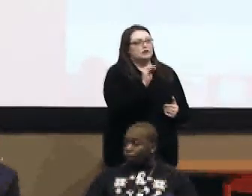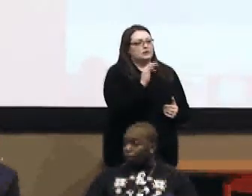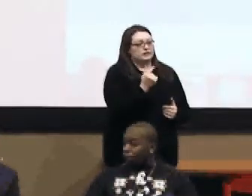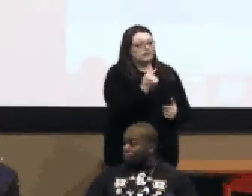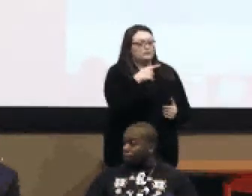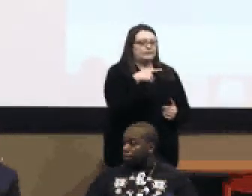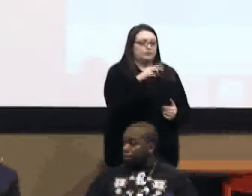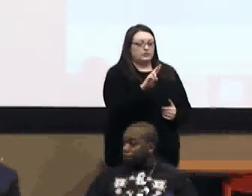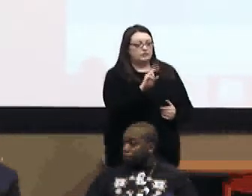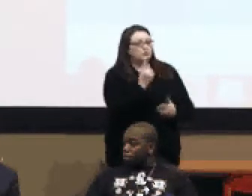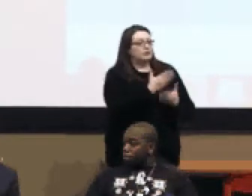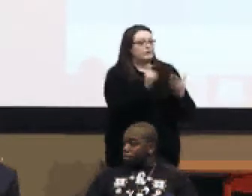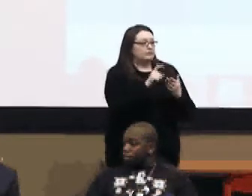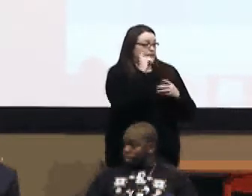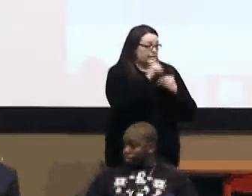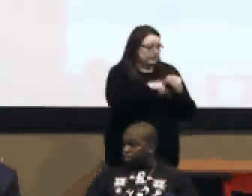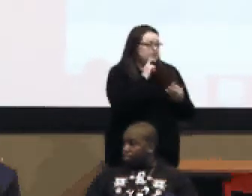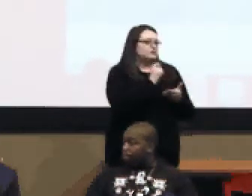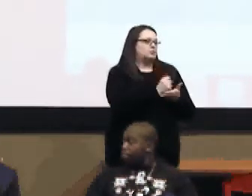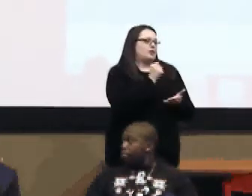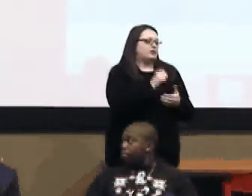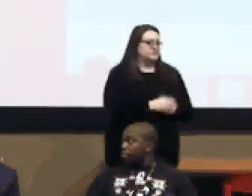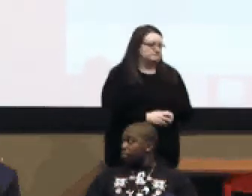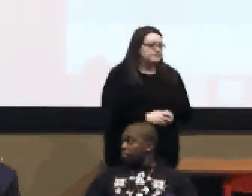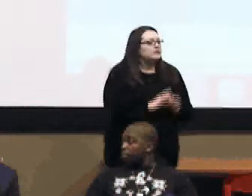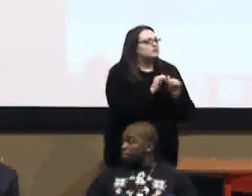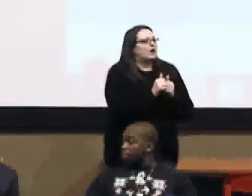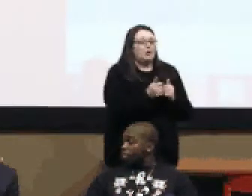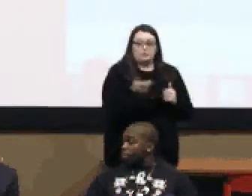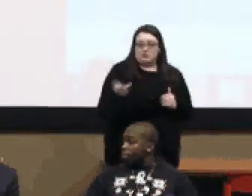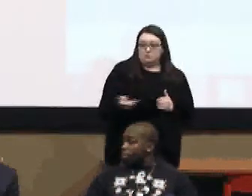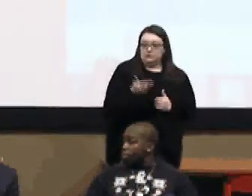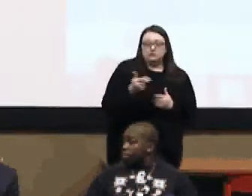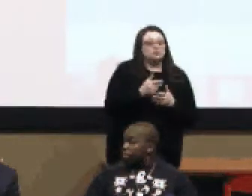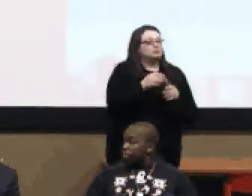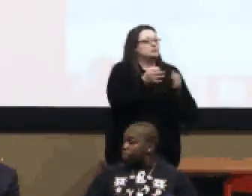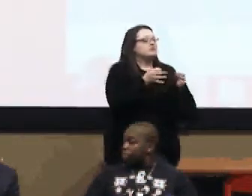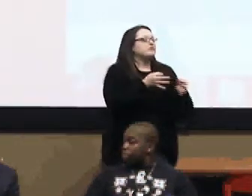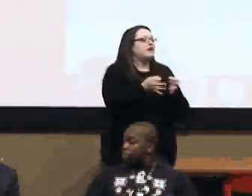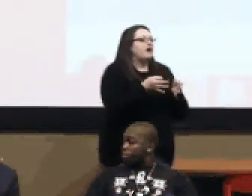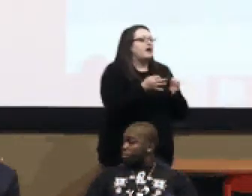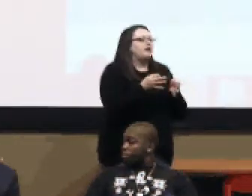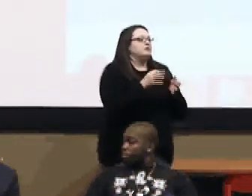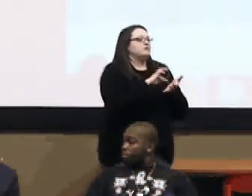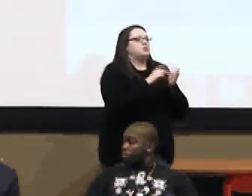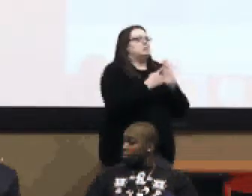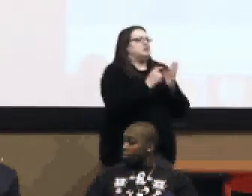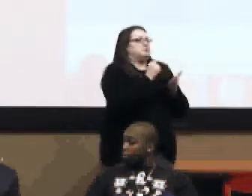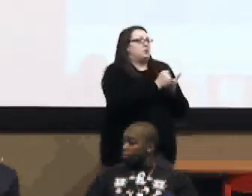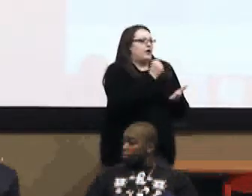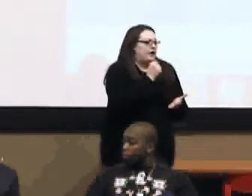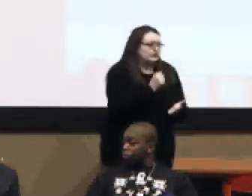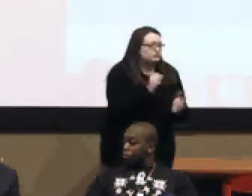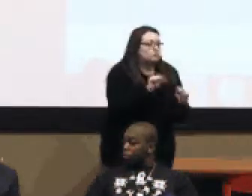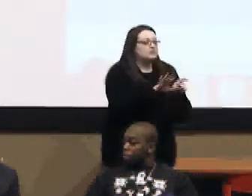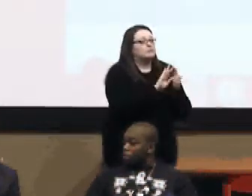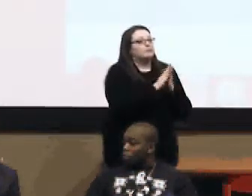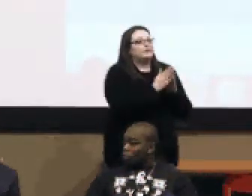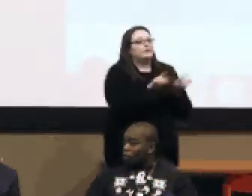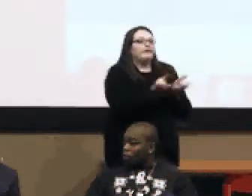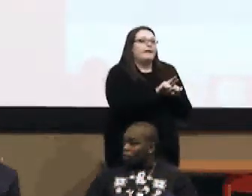One of the things we have to think about is brand. So how would the three of you define brand? And you can get as